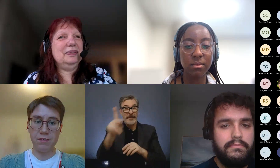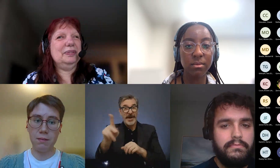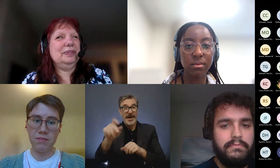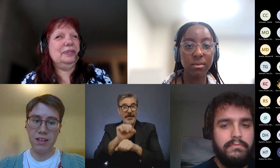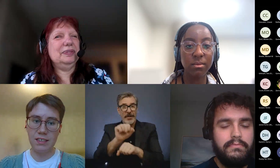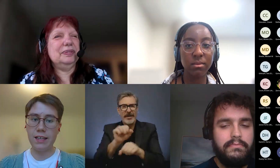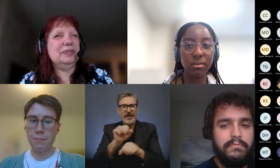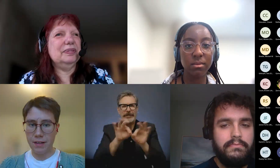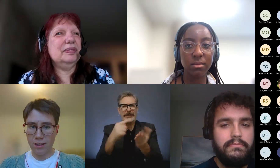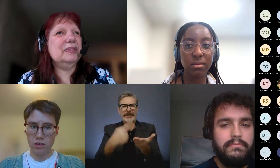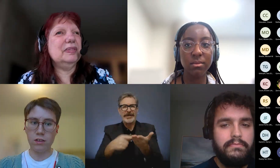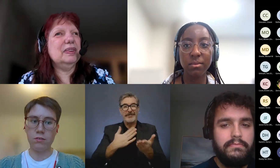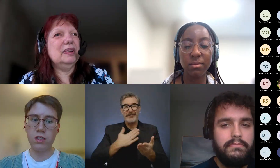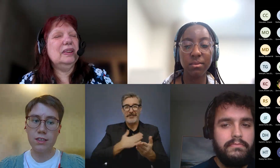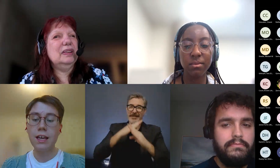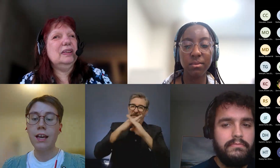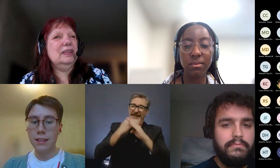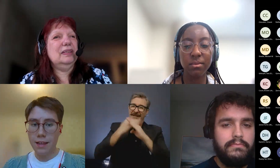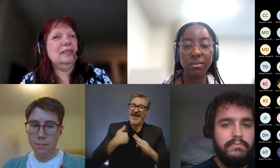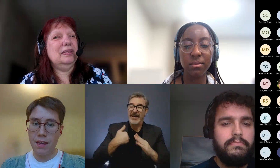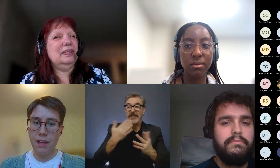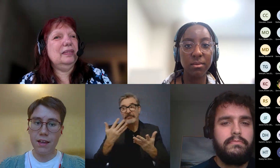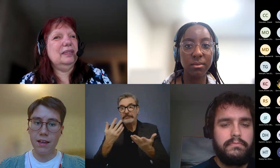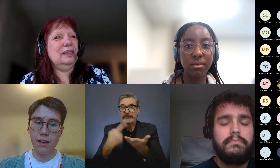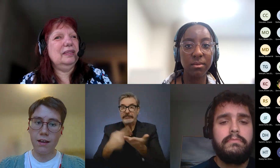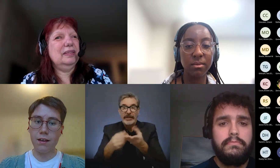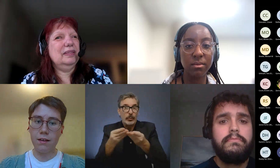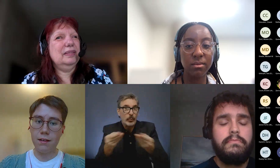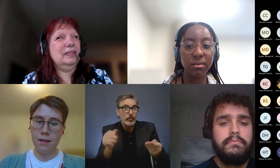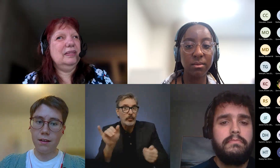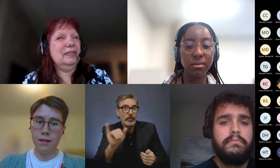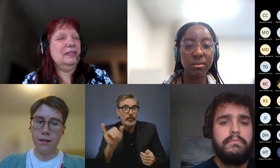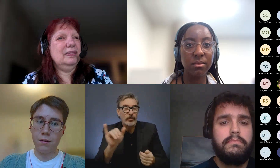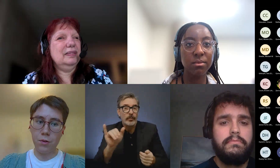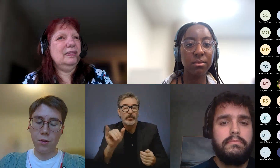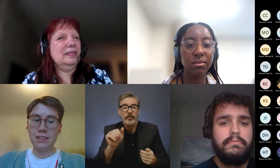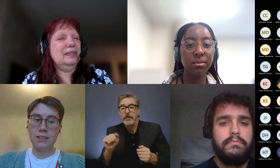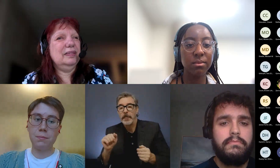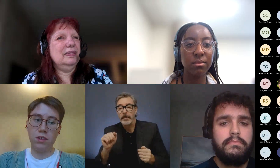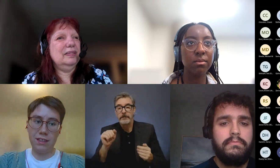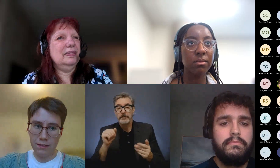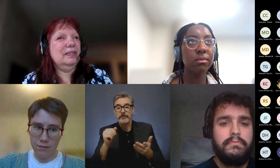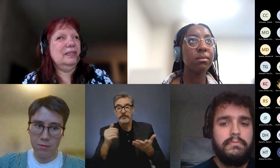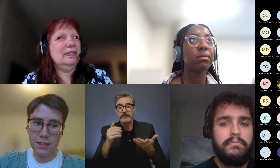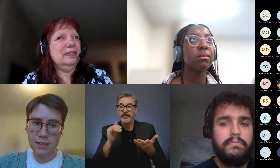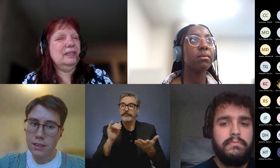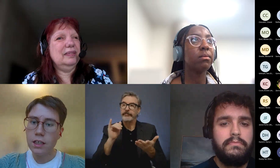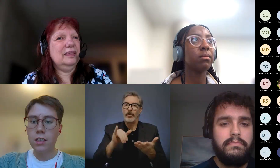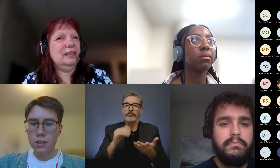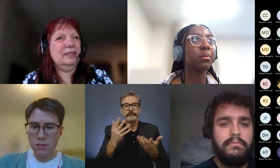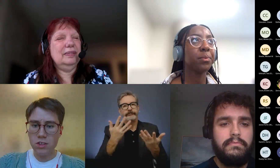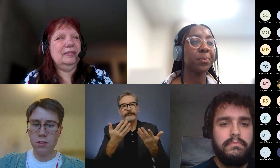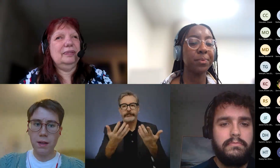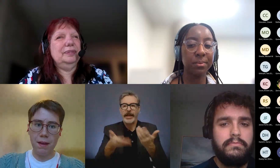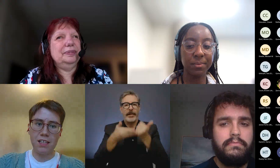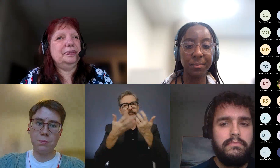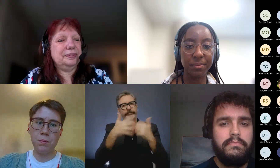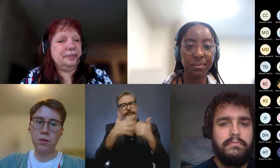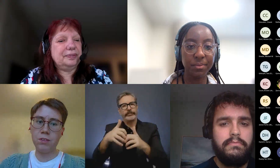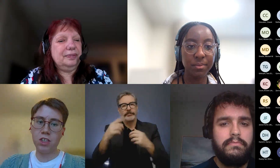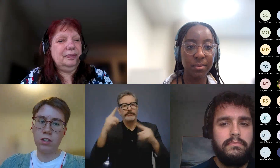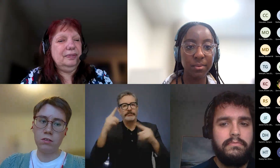the barriers I'm facing and potential solutions that may work best in both of these environments. So I've shared